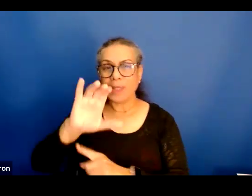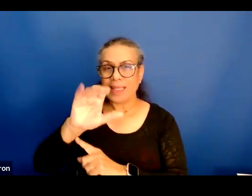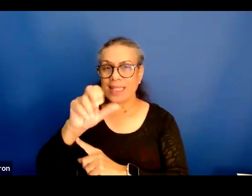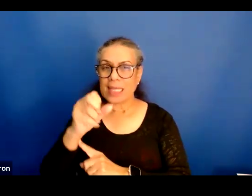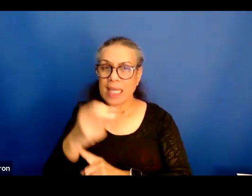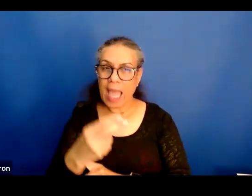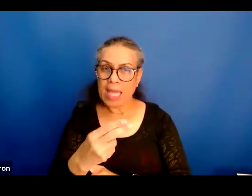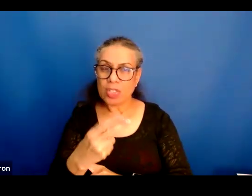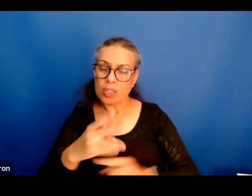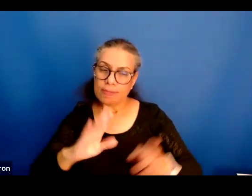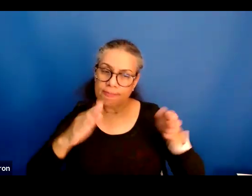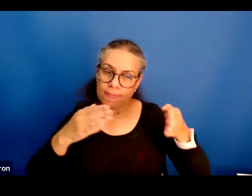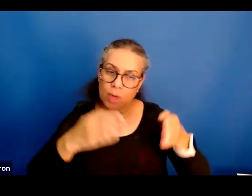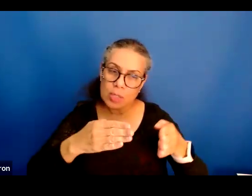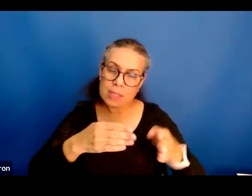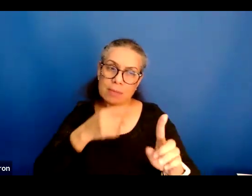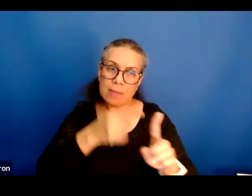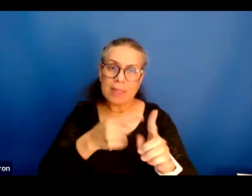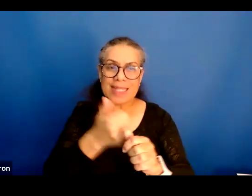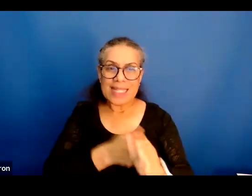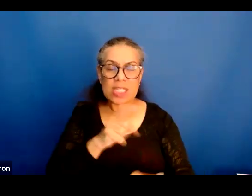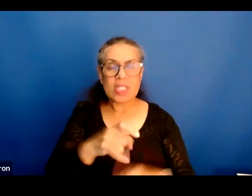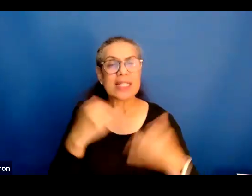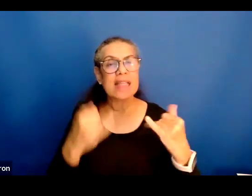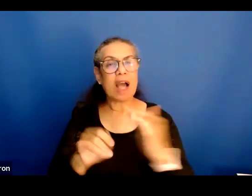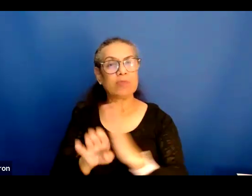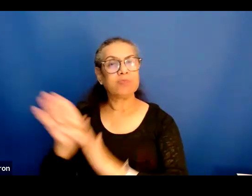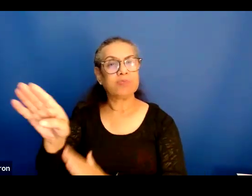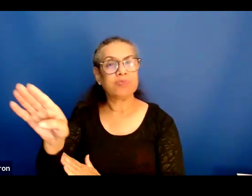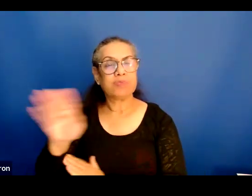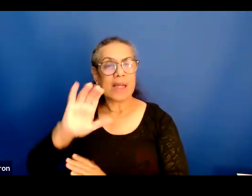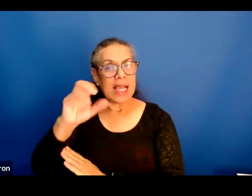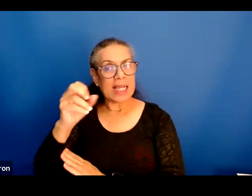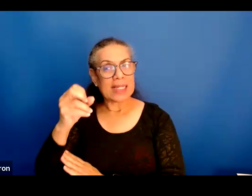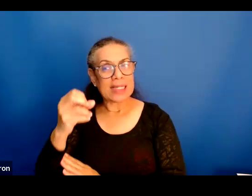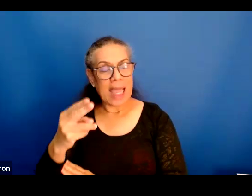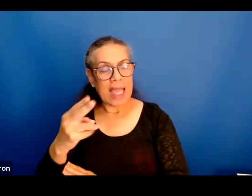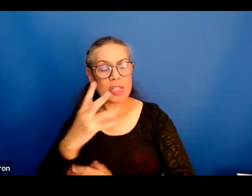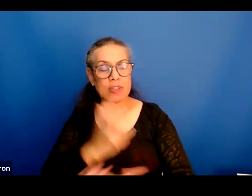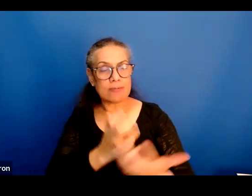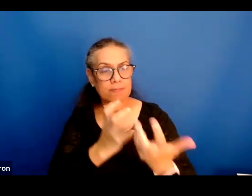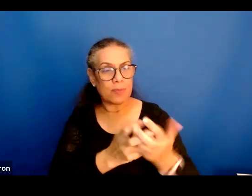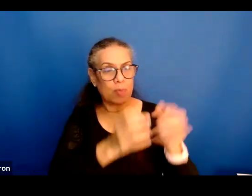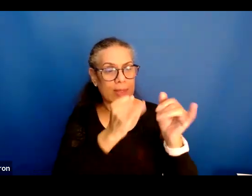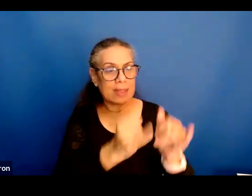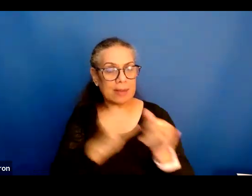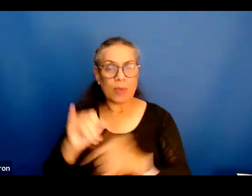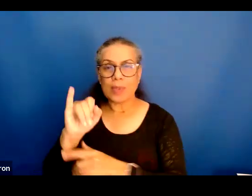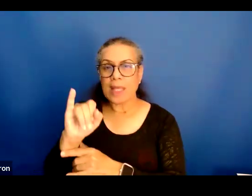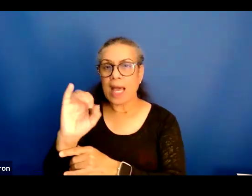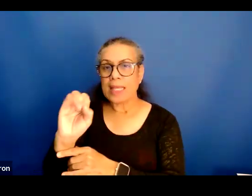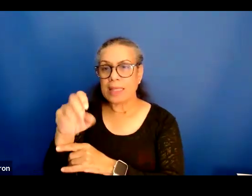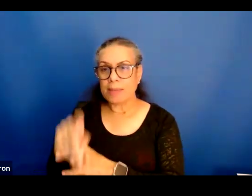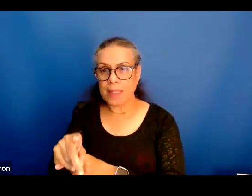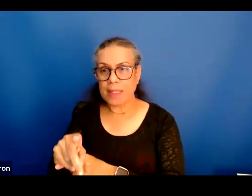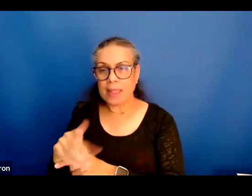detailed attention to each student's needs, he now thrives. Cash's commitment to individualized education plans and